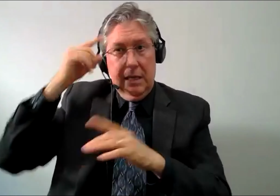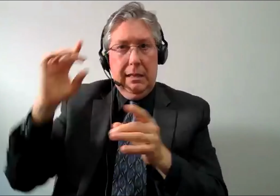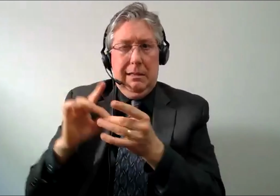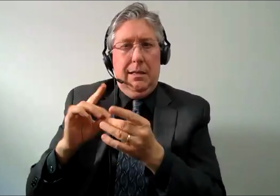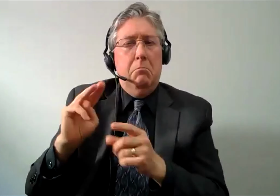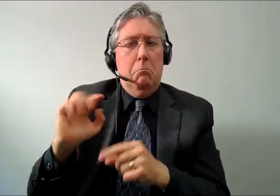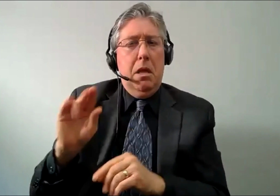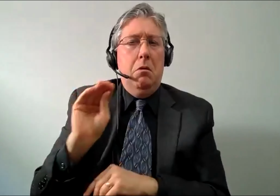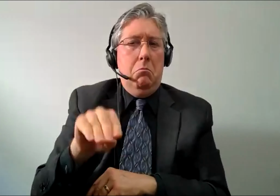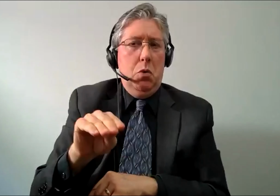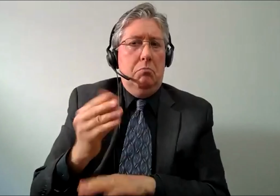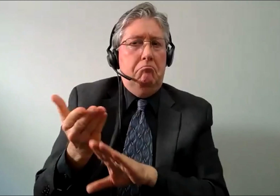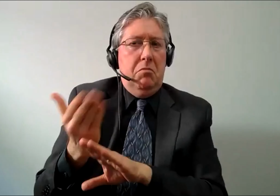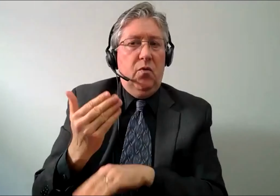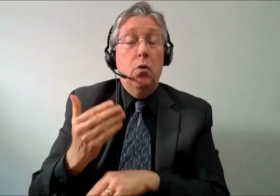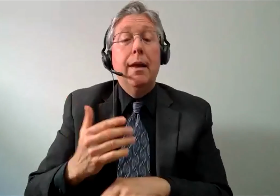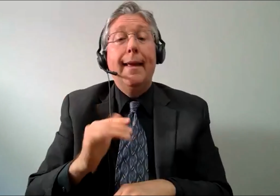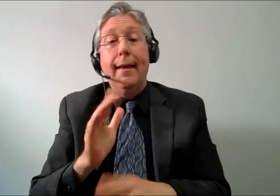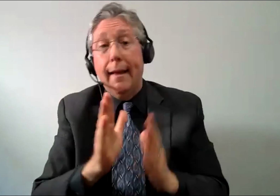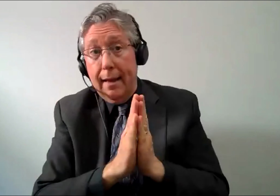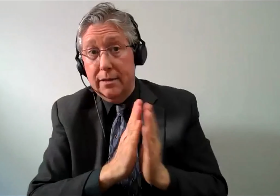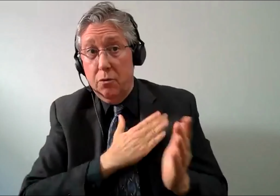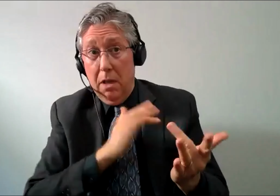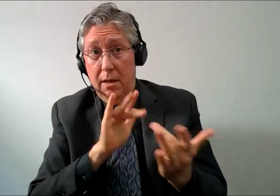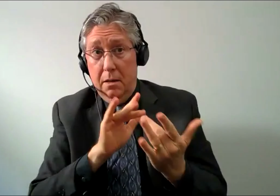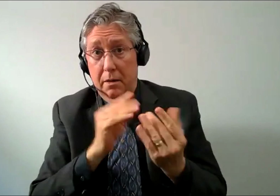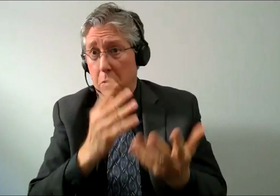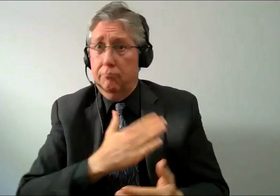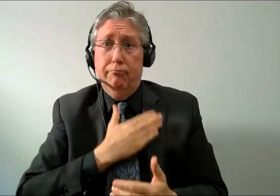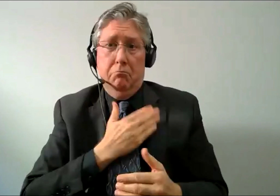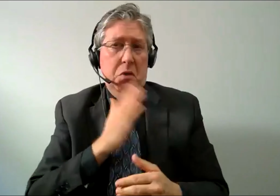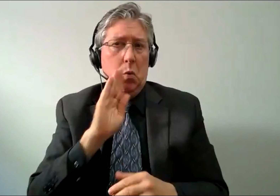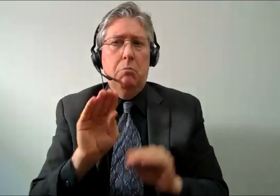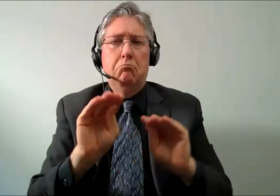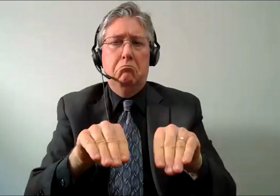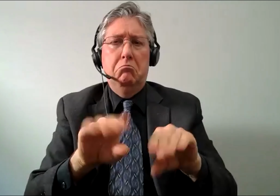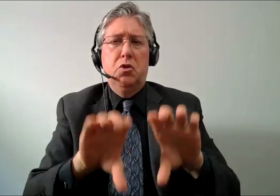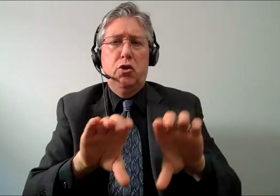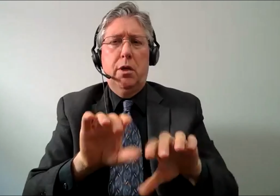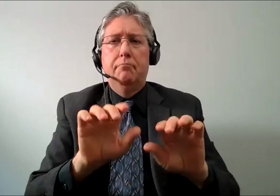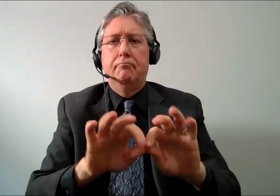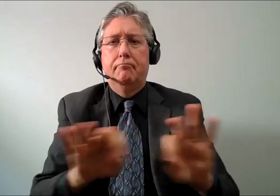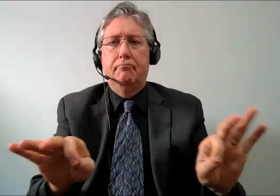I also see a request for my contact information, which I'm happy to put in the chat.